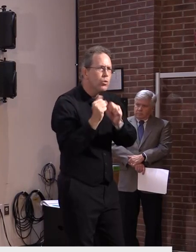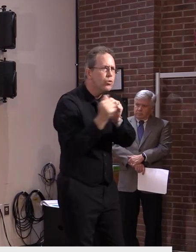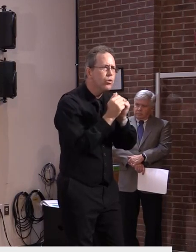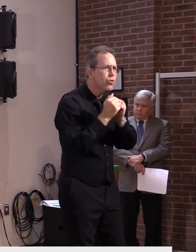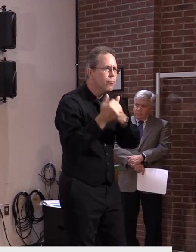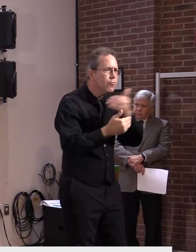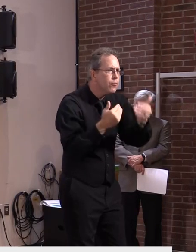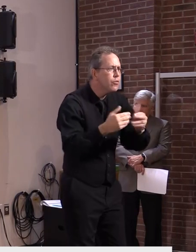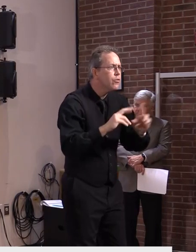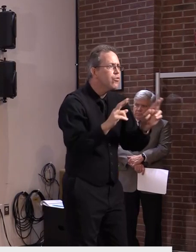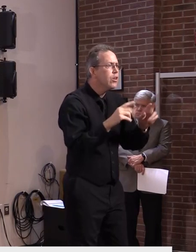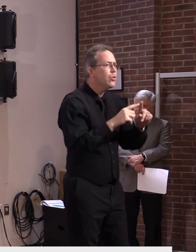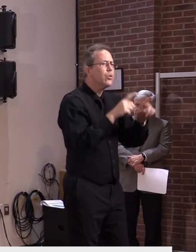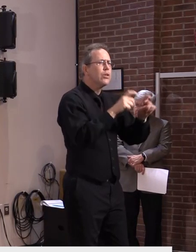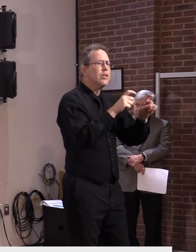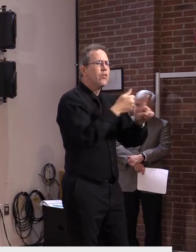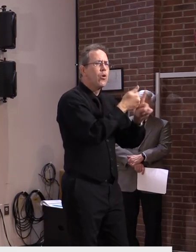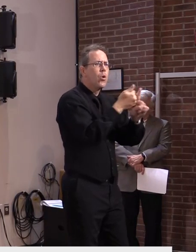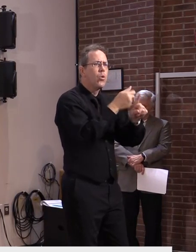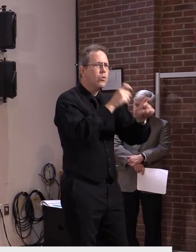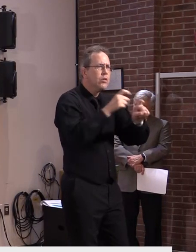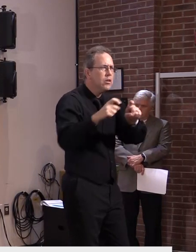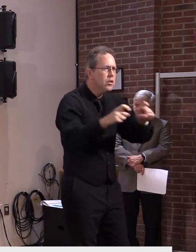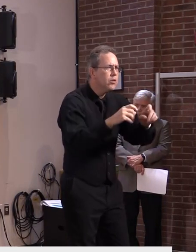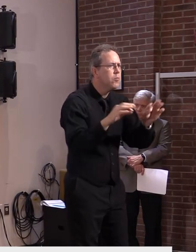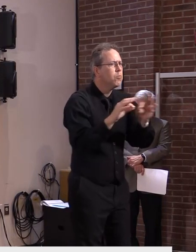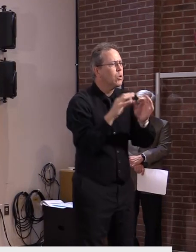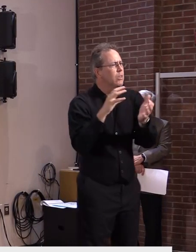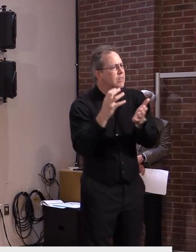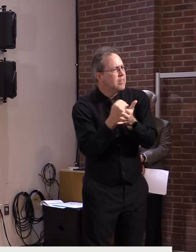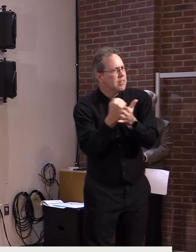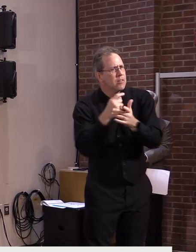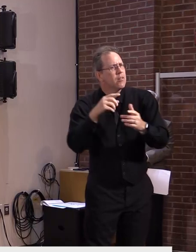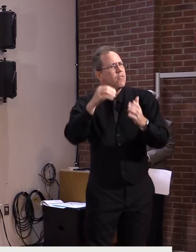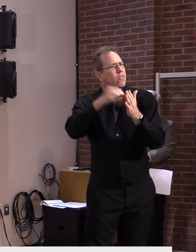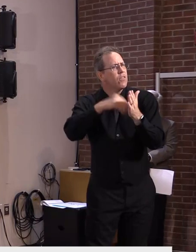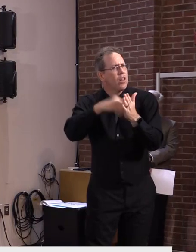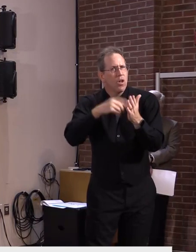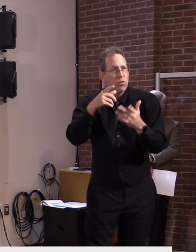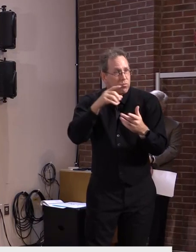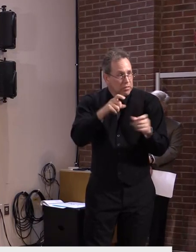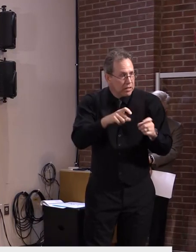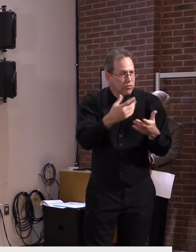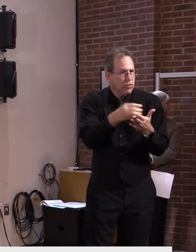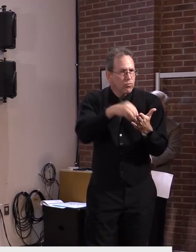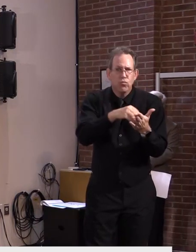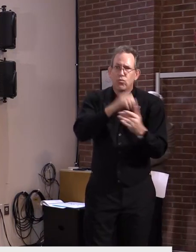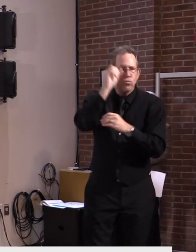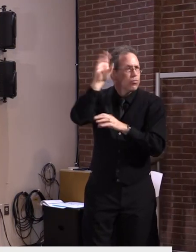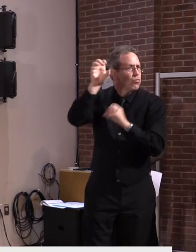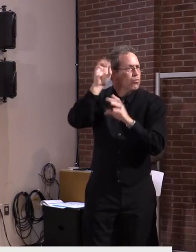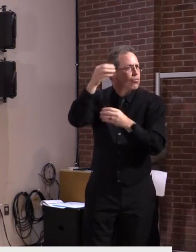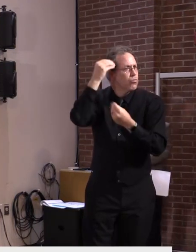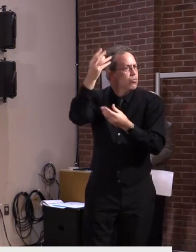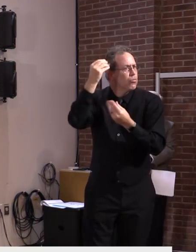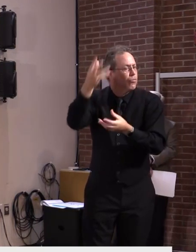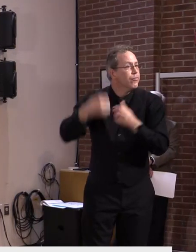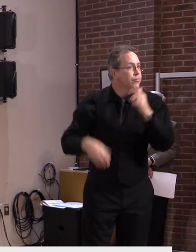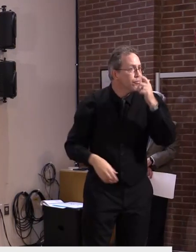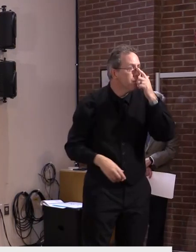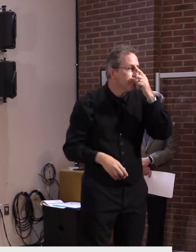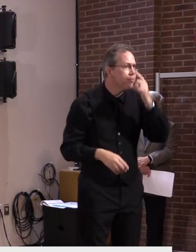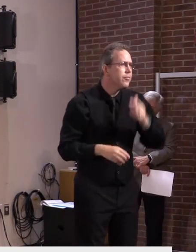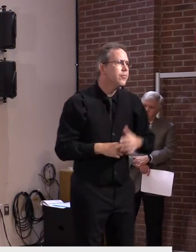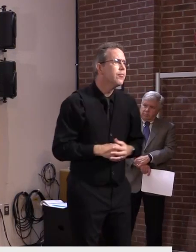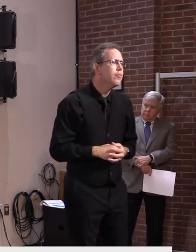to accomplish that piece of paperwork, get it out of the way. In terms of training, Abbott Labs held one